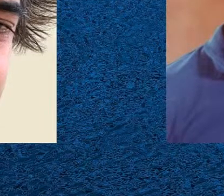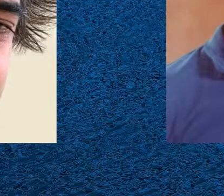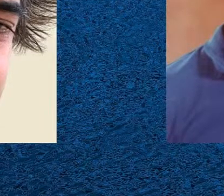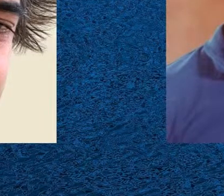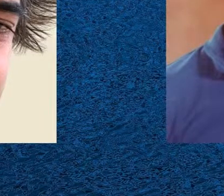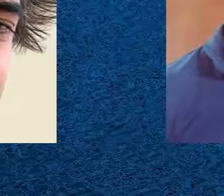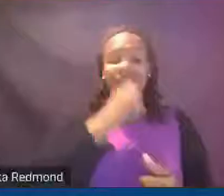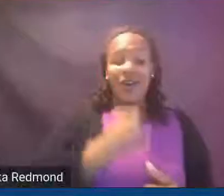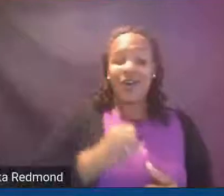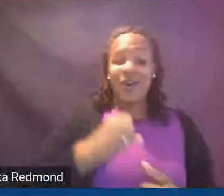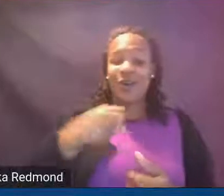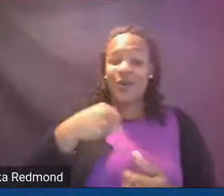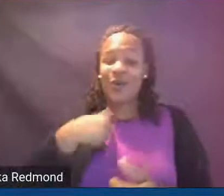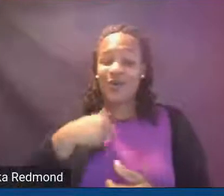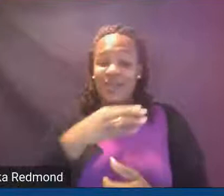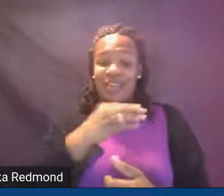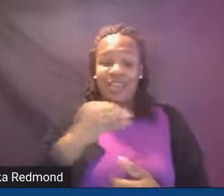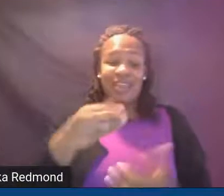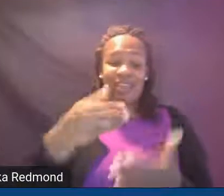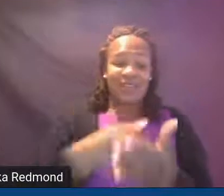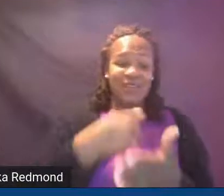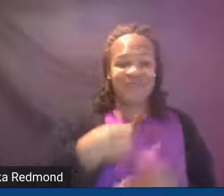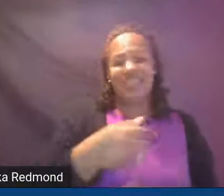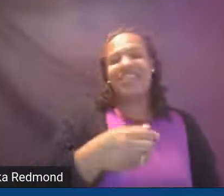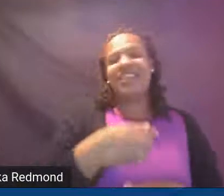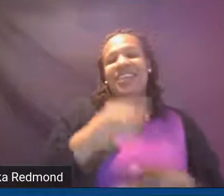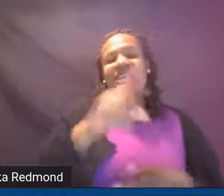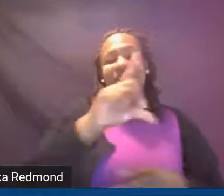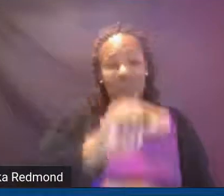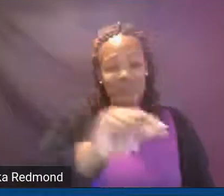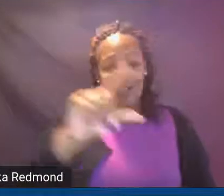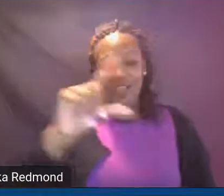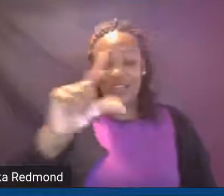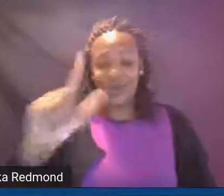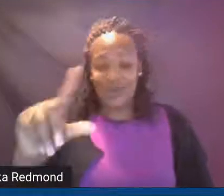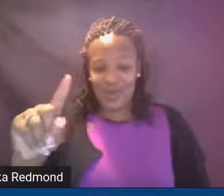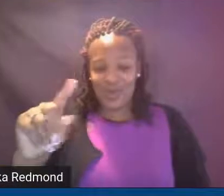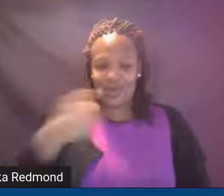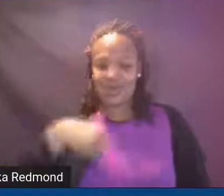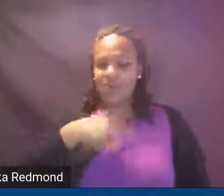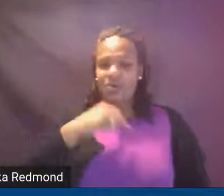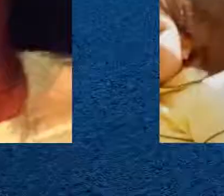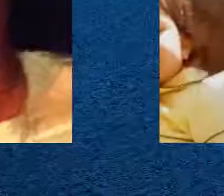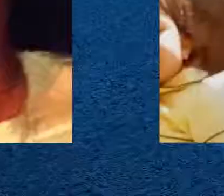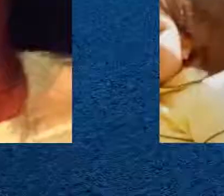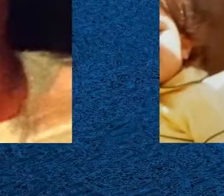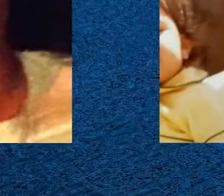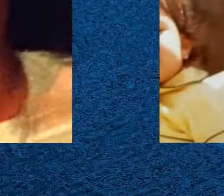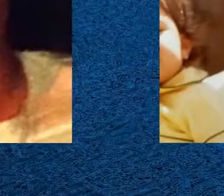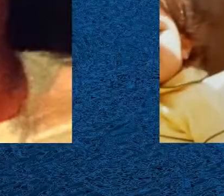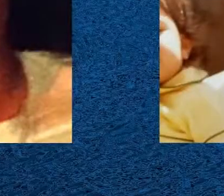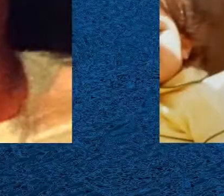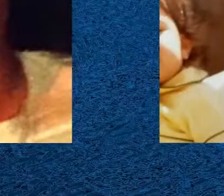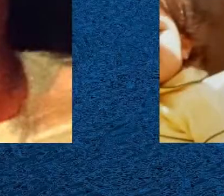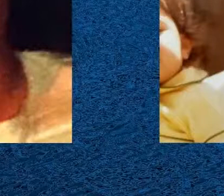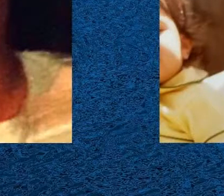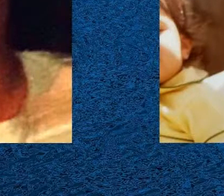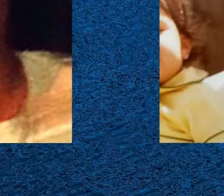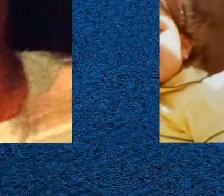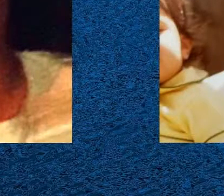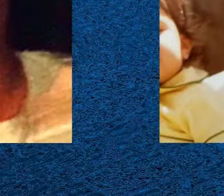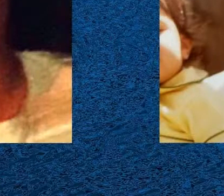the future and 2021, we don't want to look like that. We want to look something like this. If you can